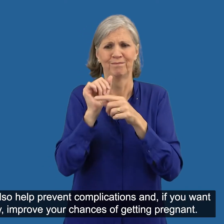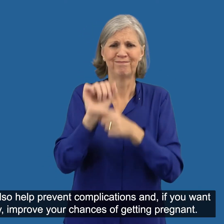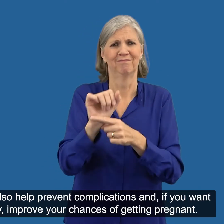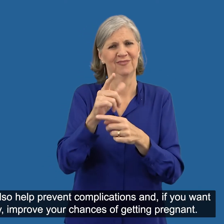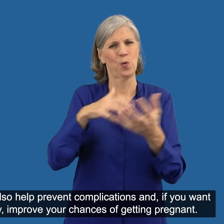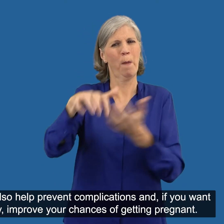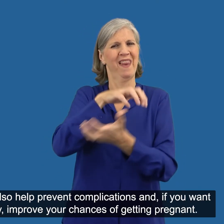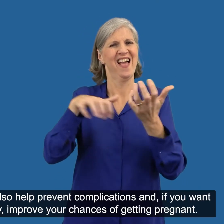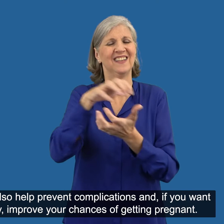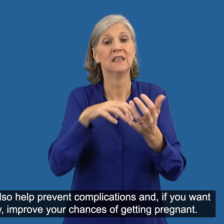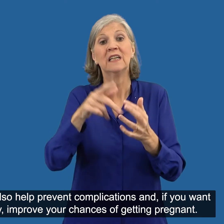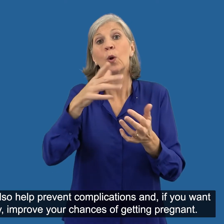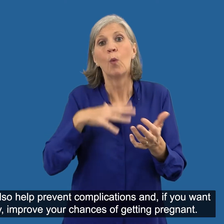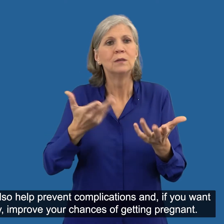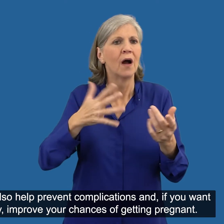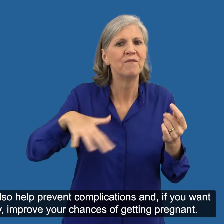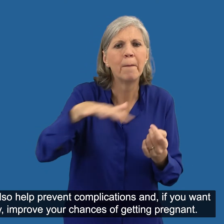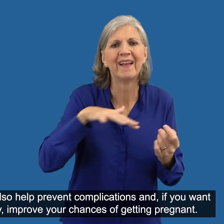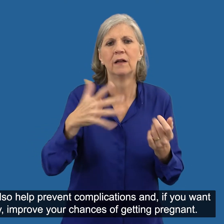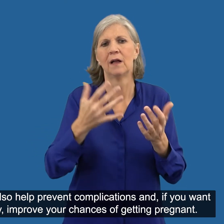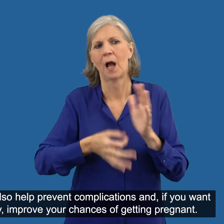Treatments can also help prevent complications and, if you want